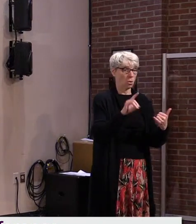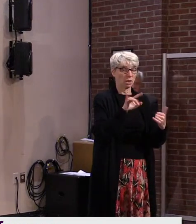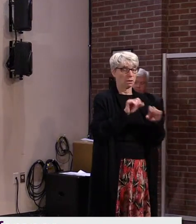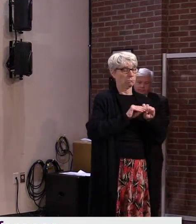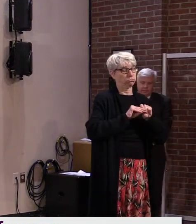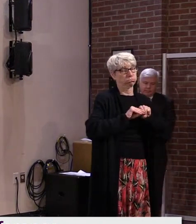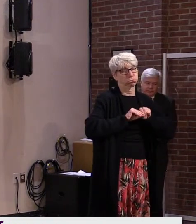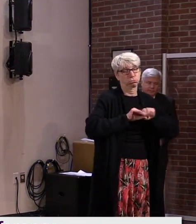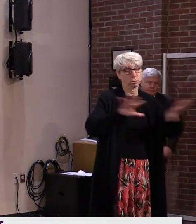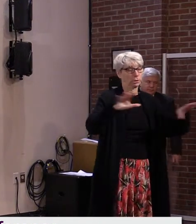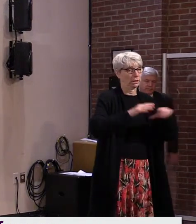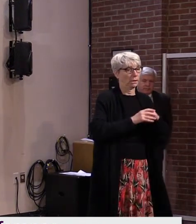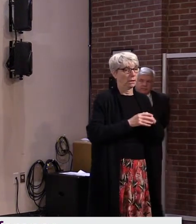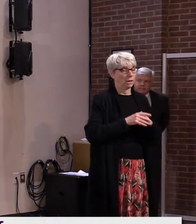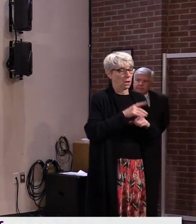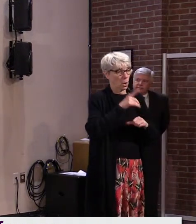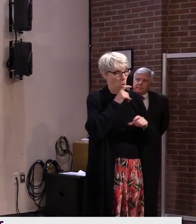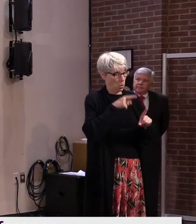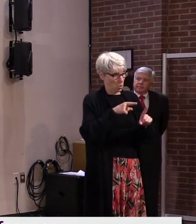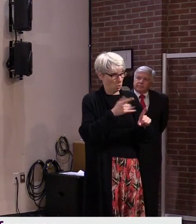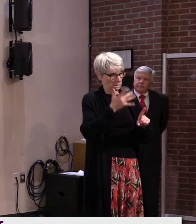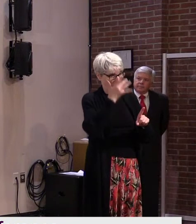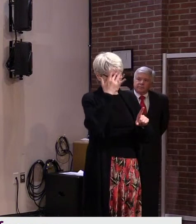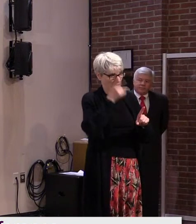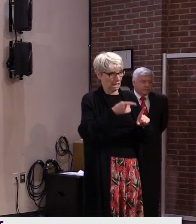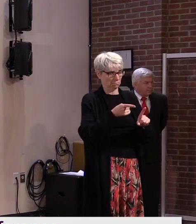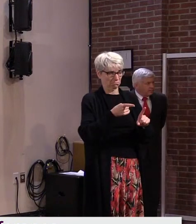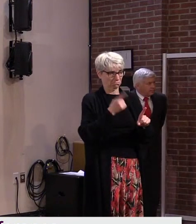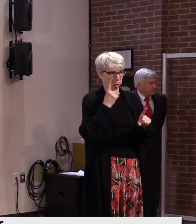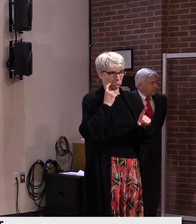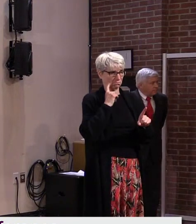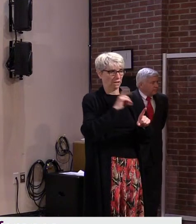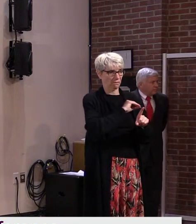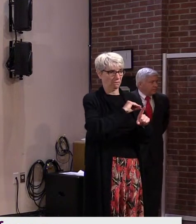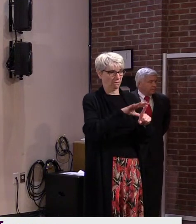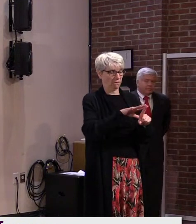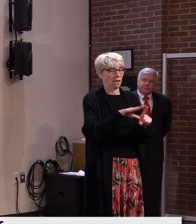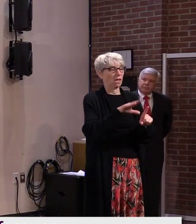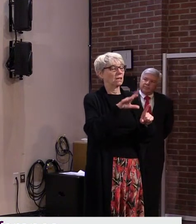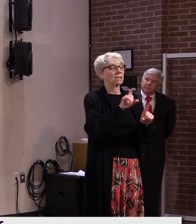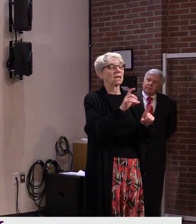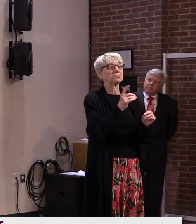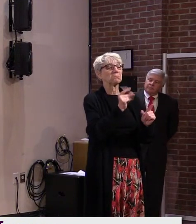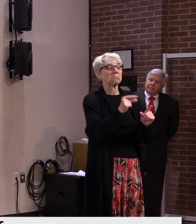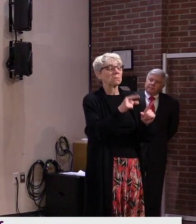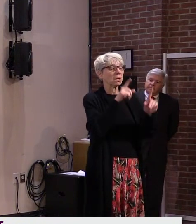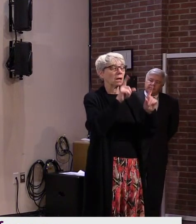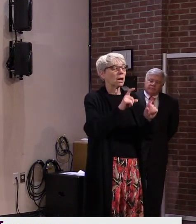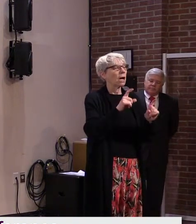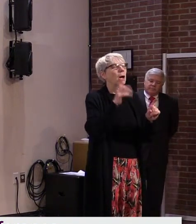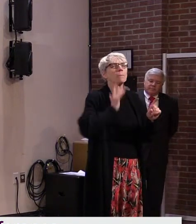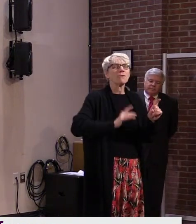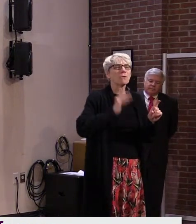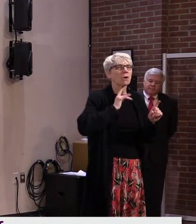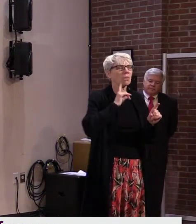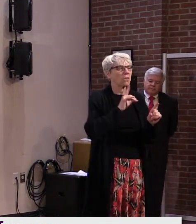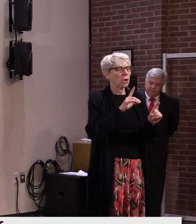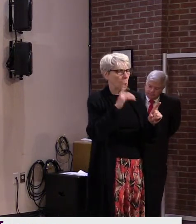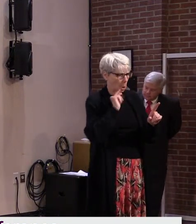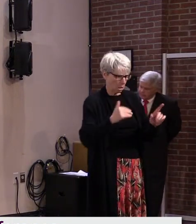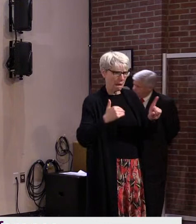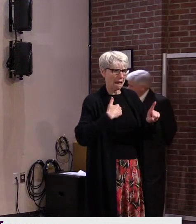symptomatic, a positive test is pretty much guaranteed to be a true positive. At a time when you